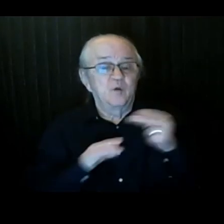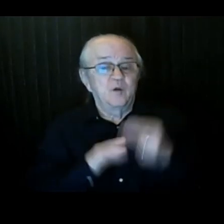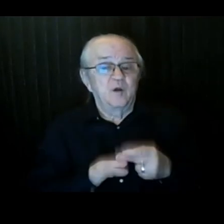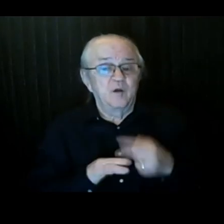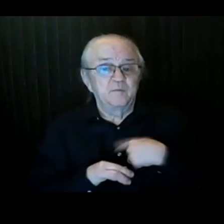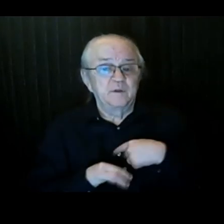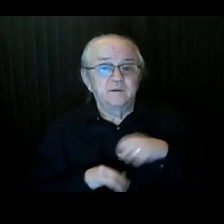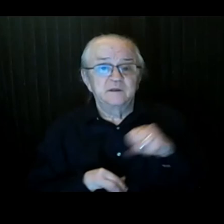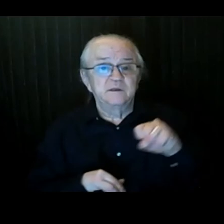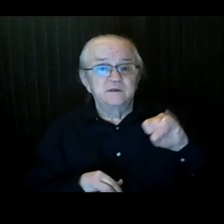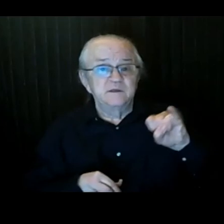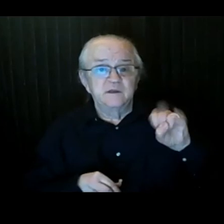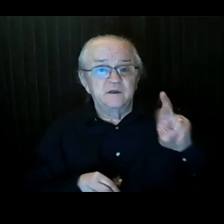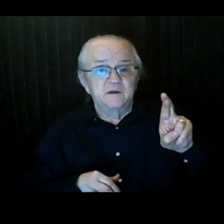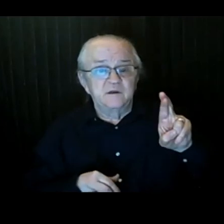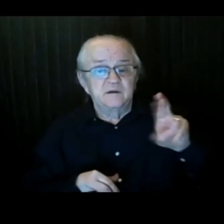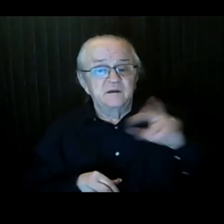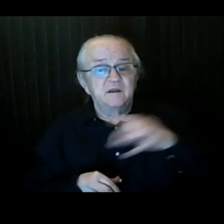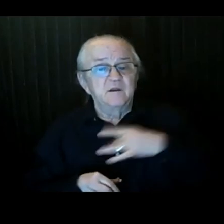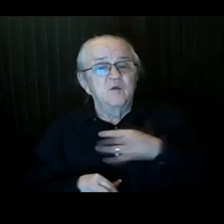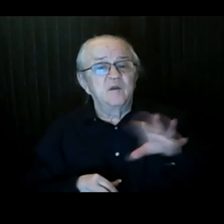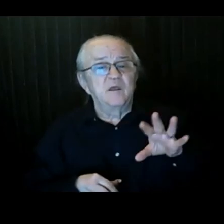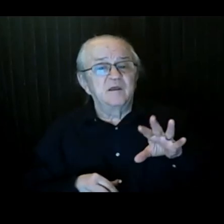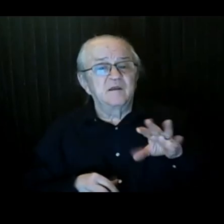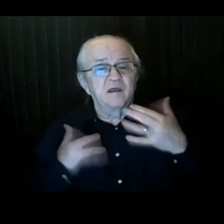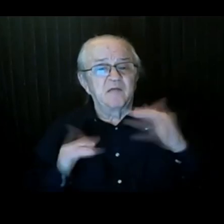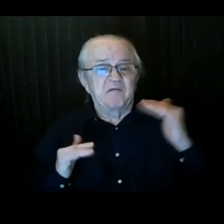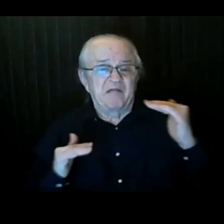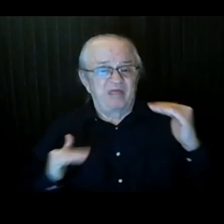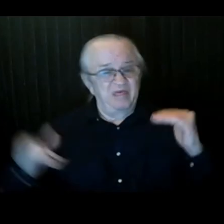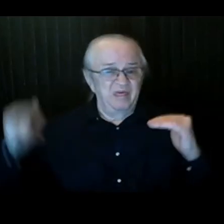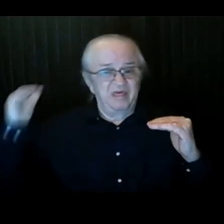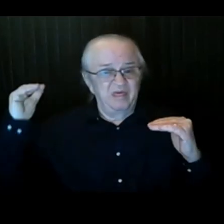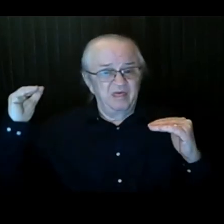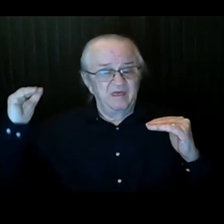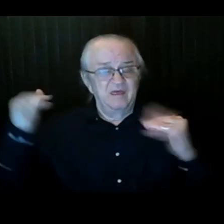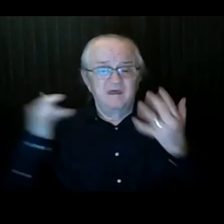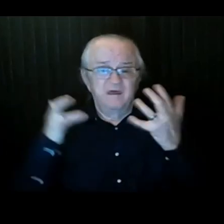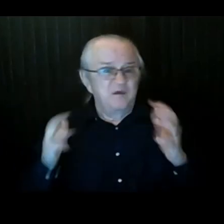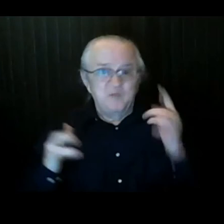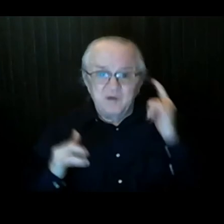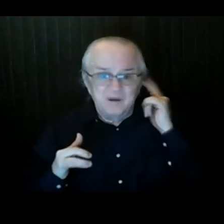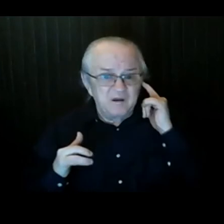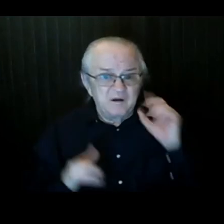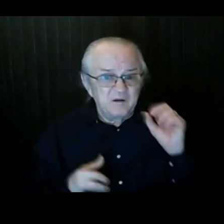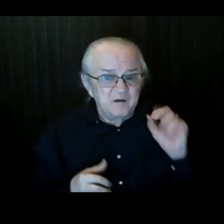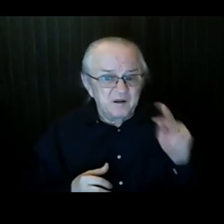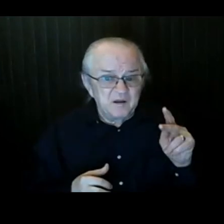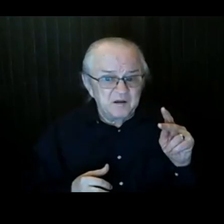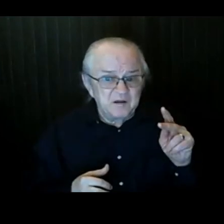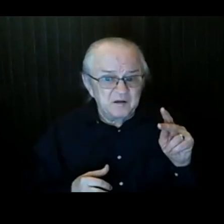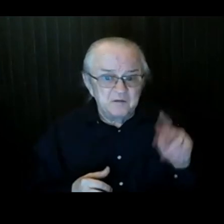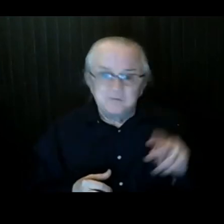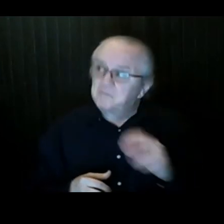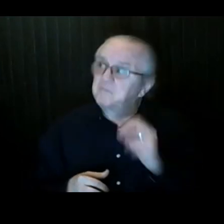sir. I don't like it, and it's not what I want to hear. Okay?" And she said,